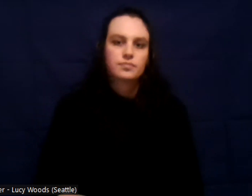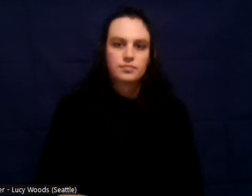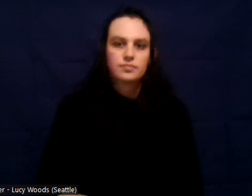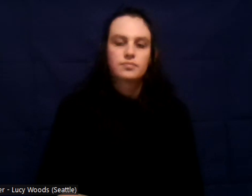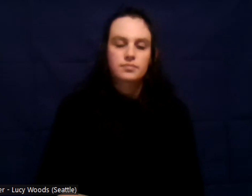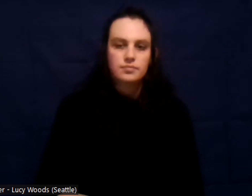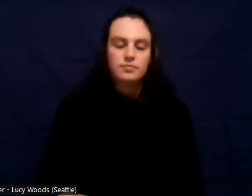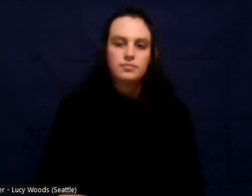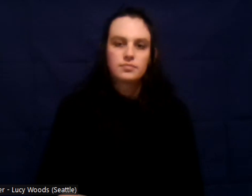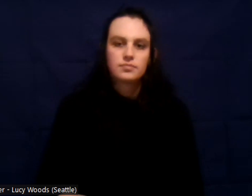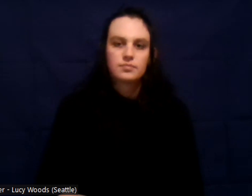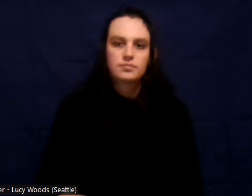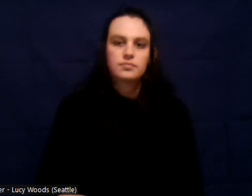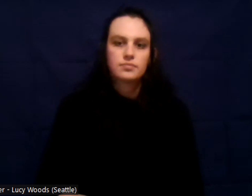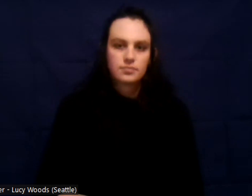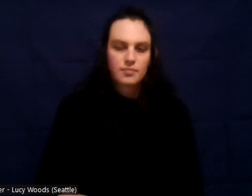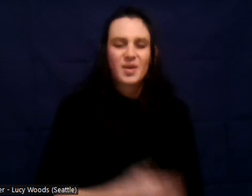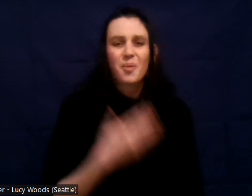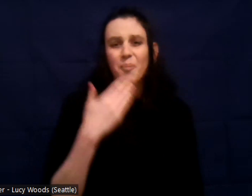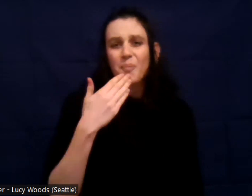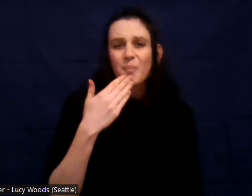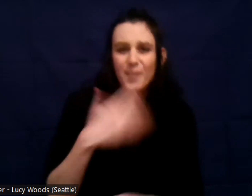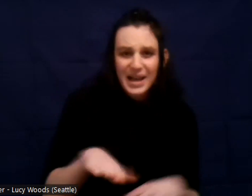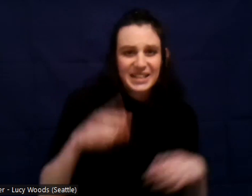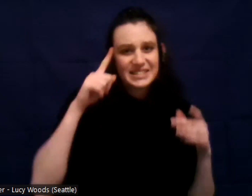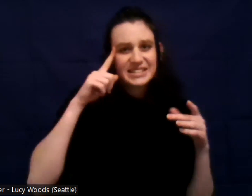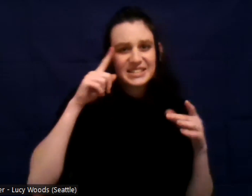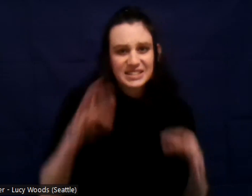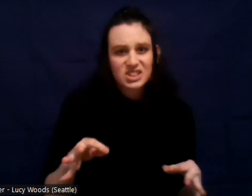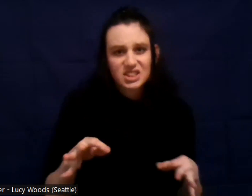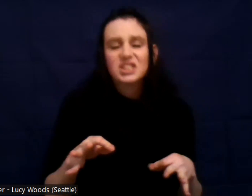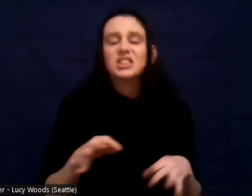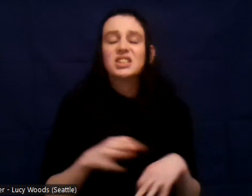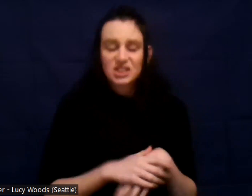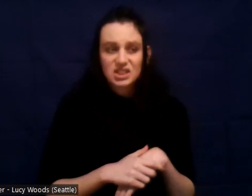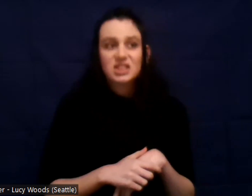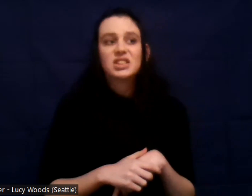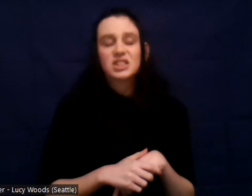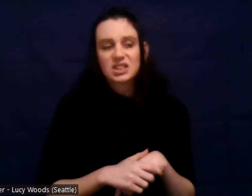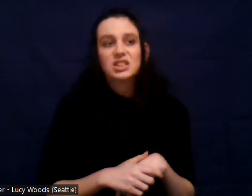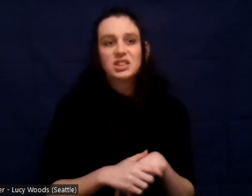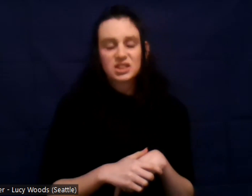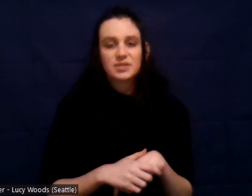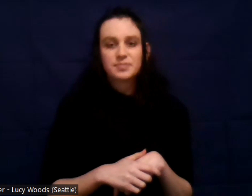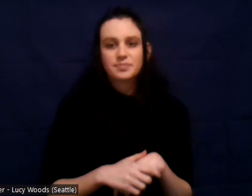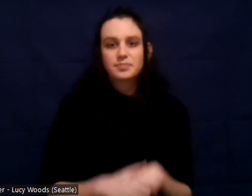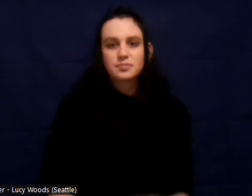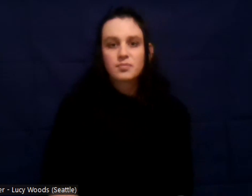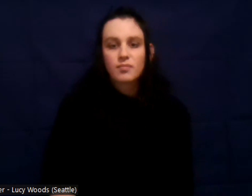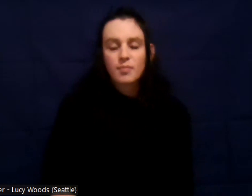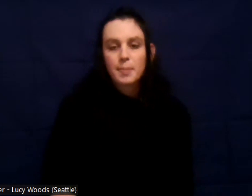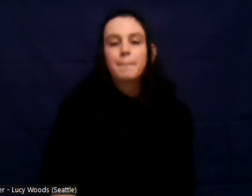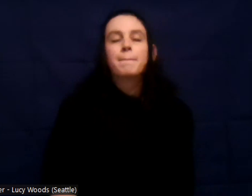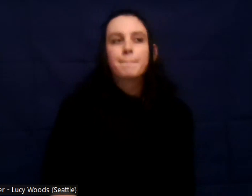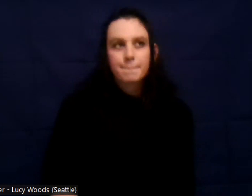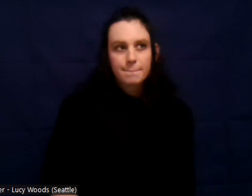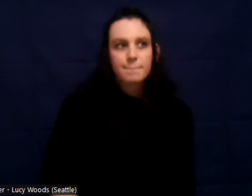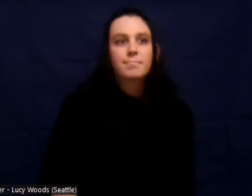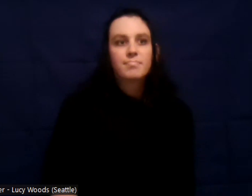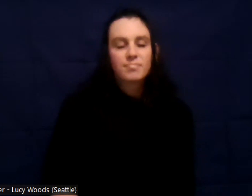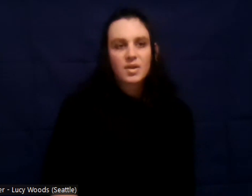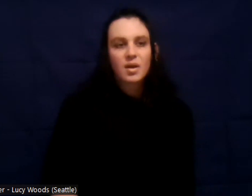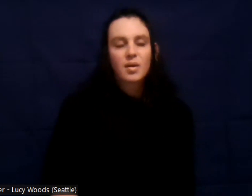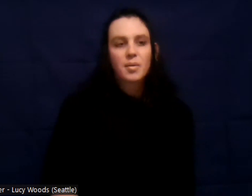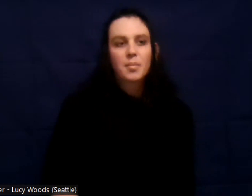messy, bad decisions, and getting to the point where my morals